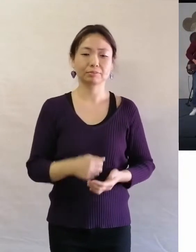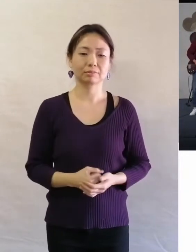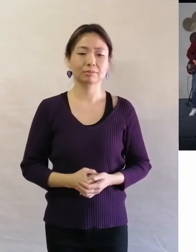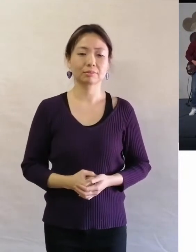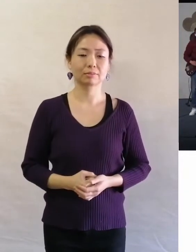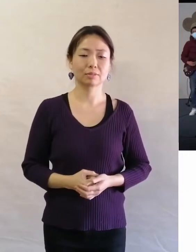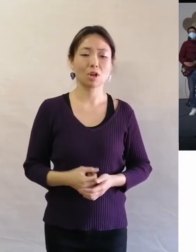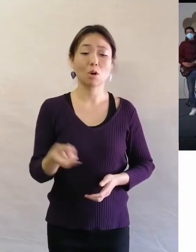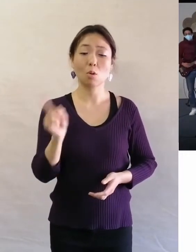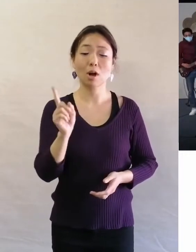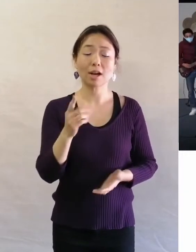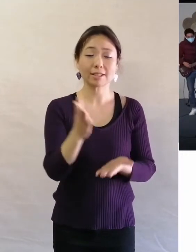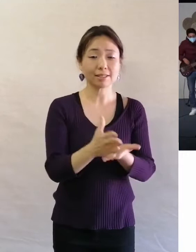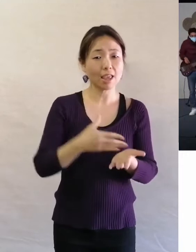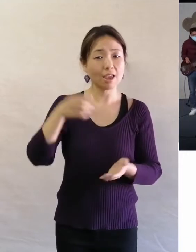risen. What a